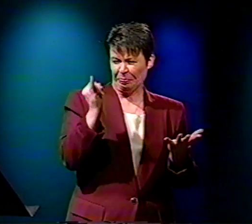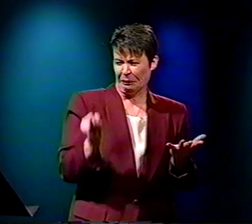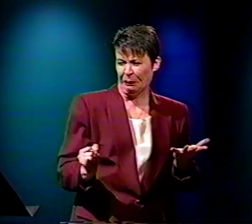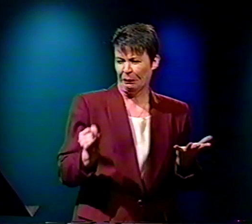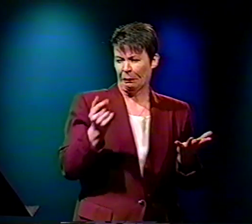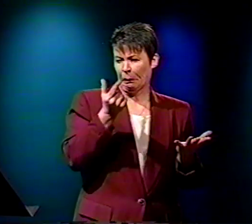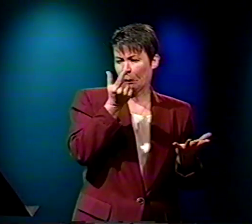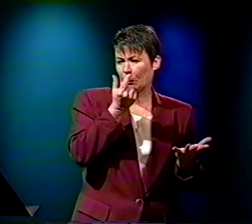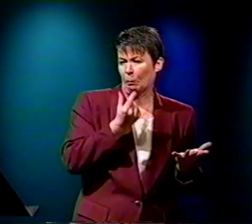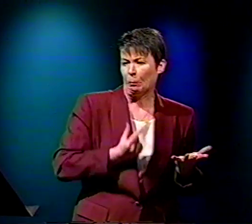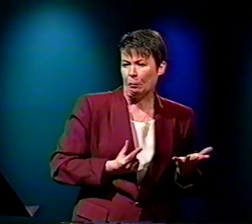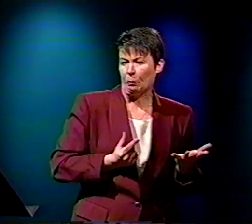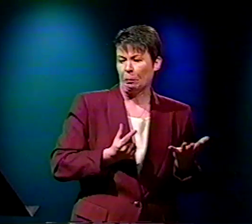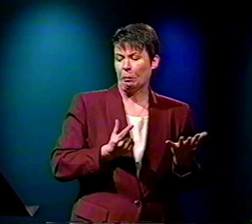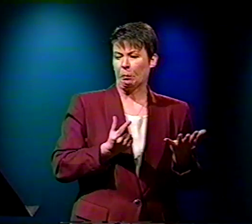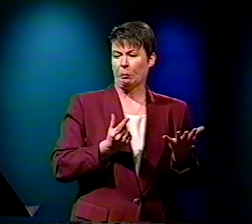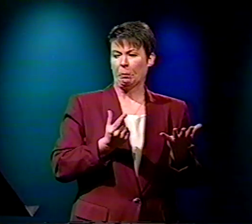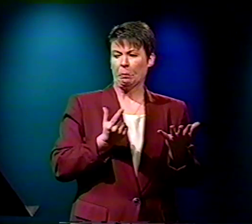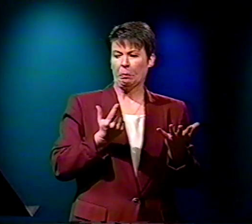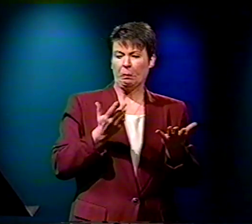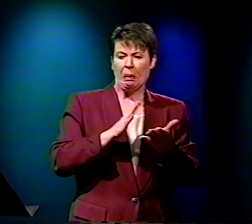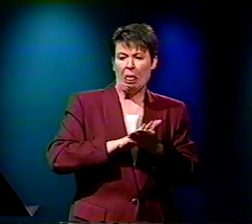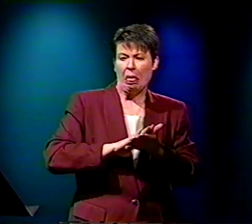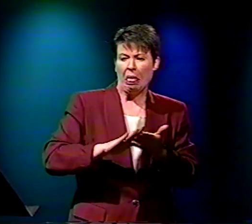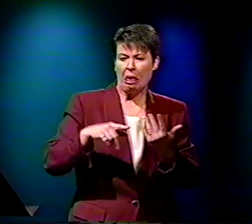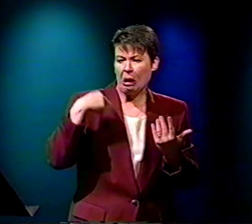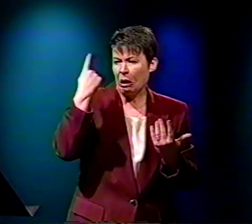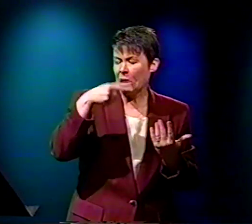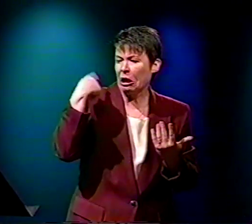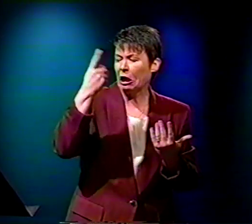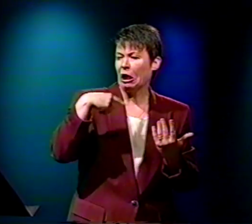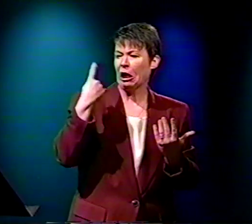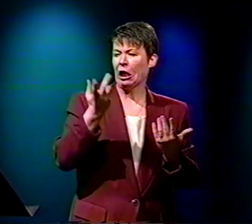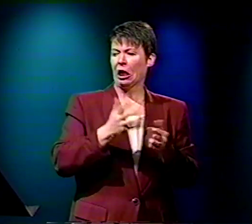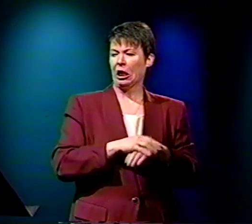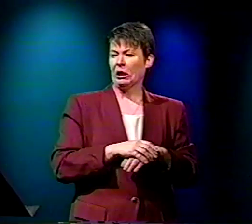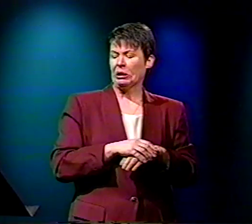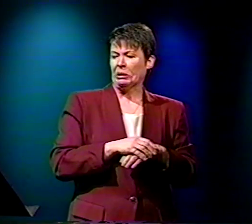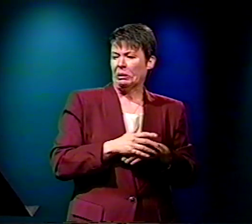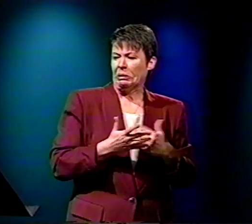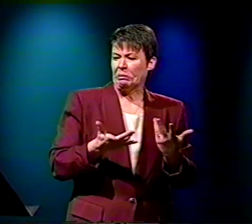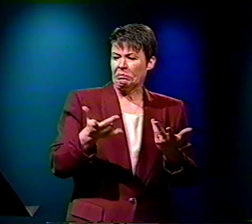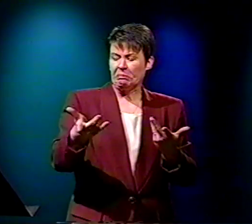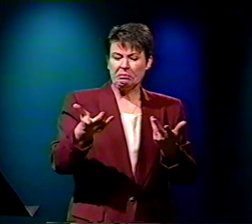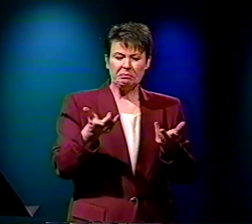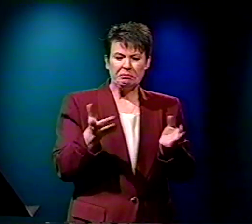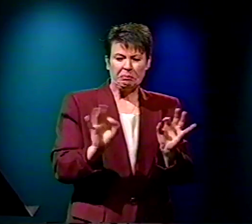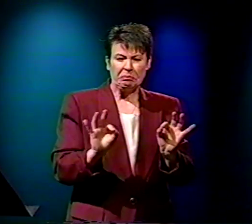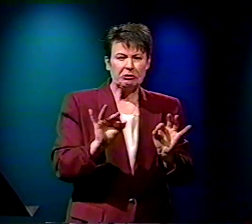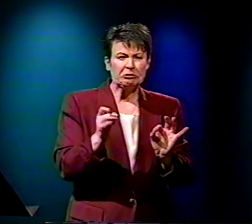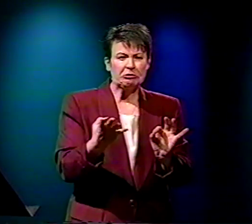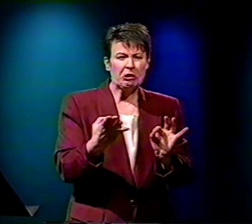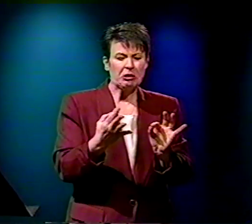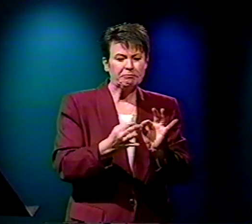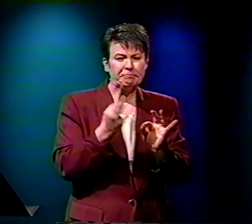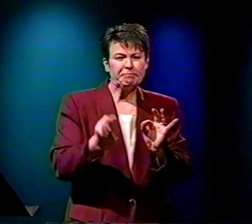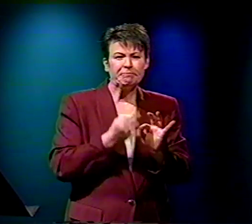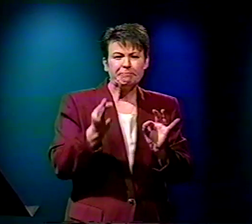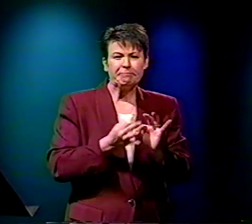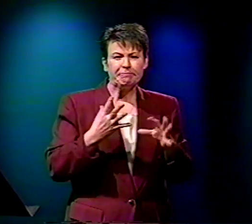on the one hand, he's thin and homely, very plain. I mean, he doesn't have much of